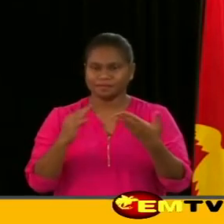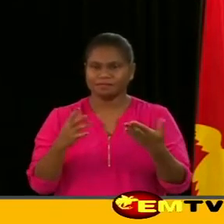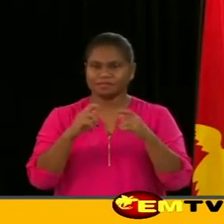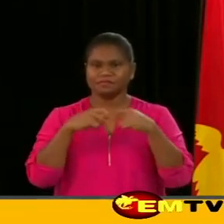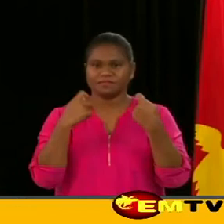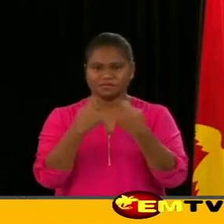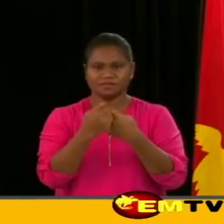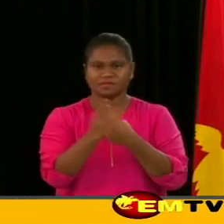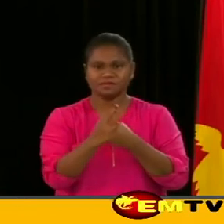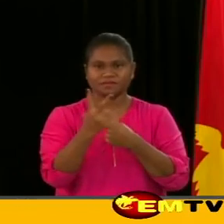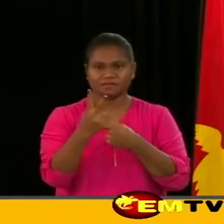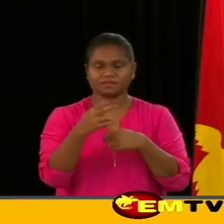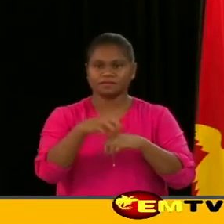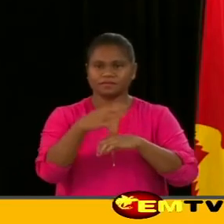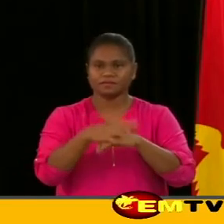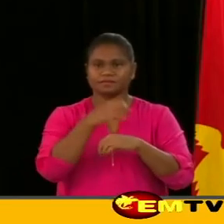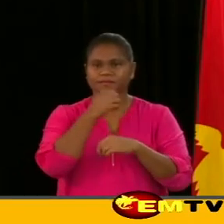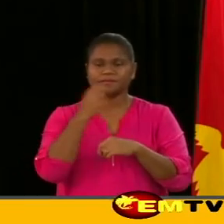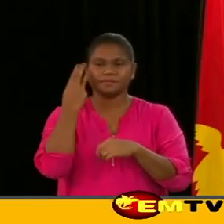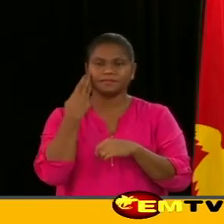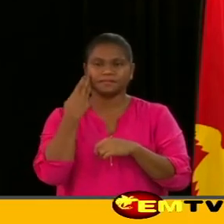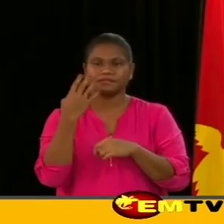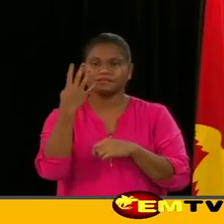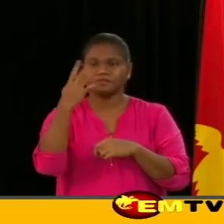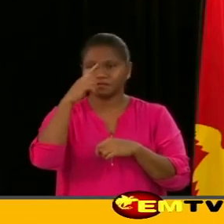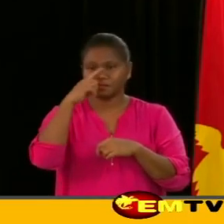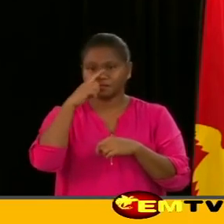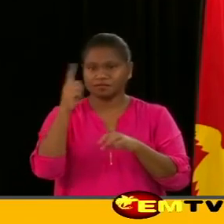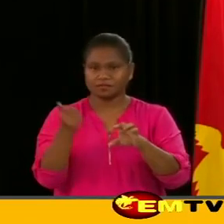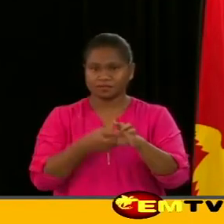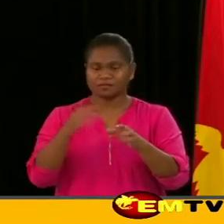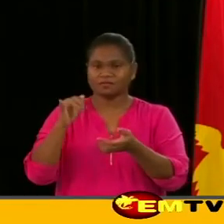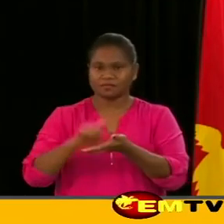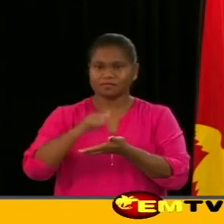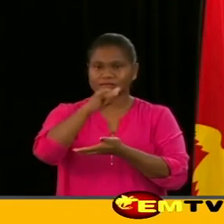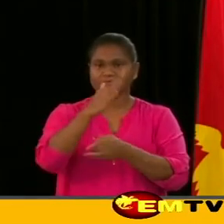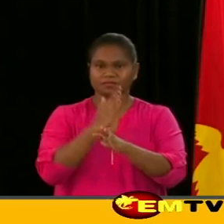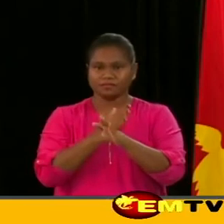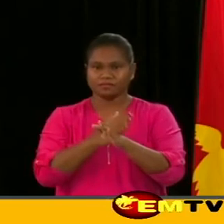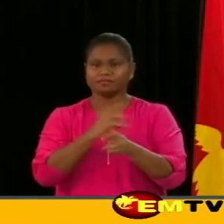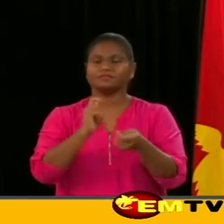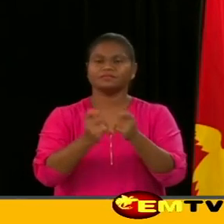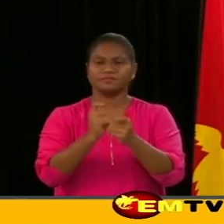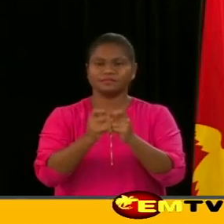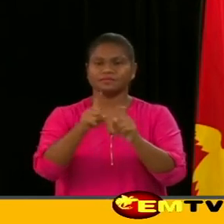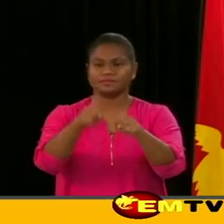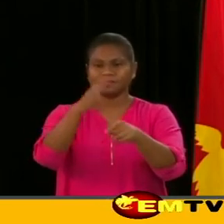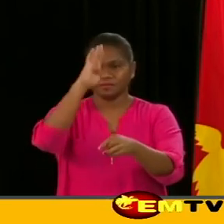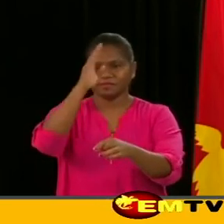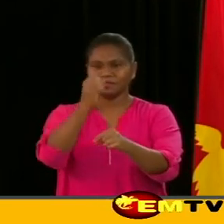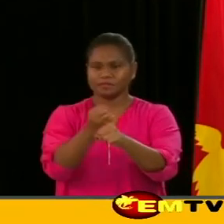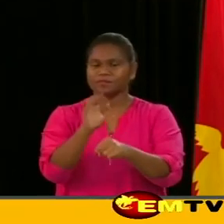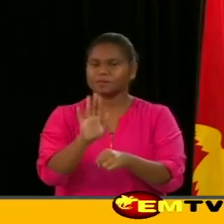four crew, I'm unaware of the test results of them, but